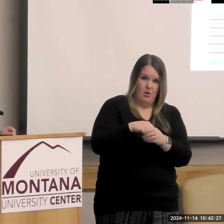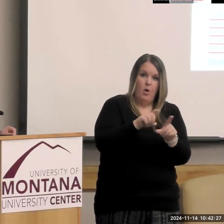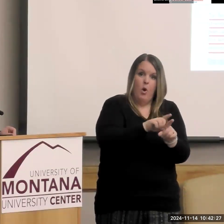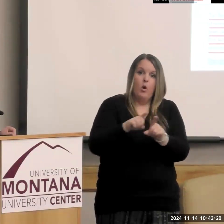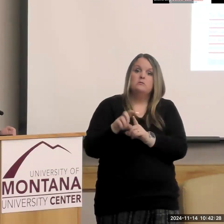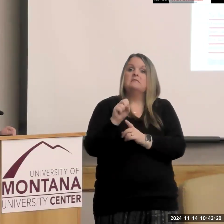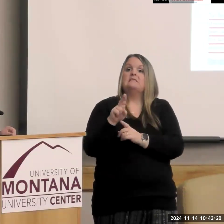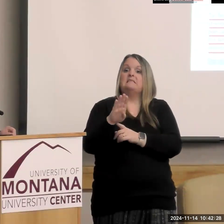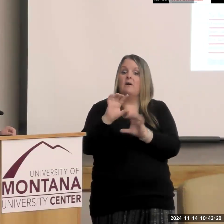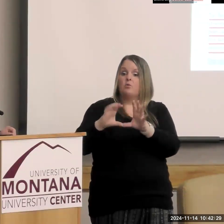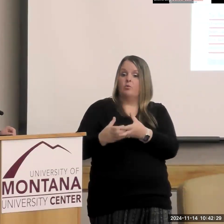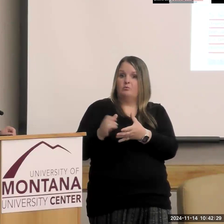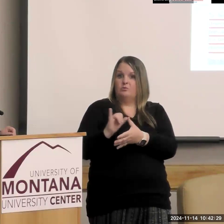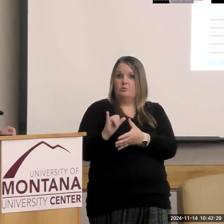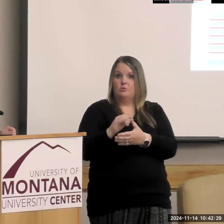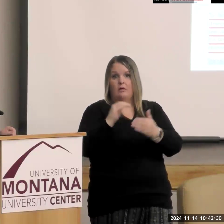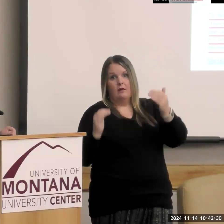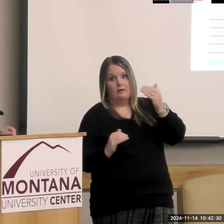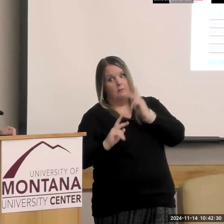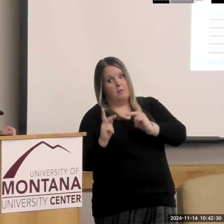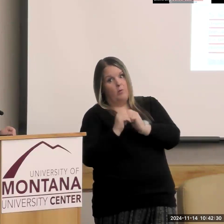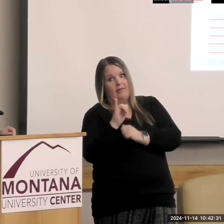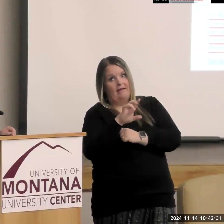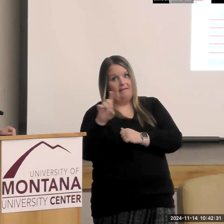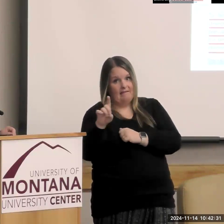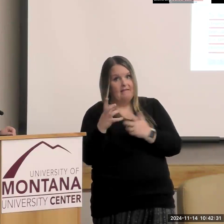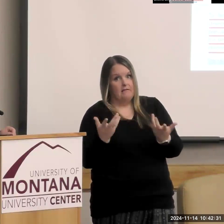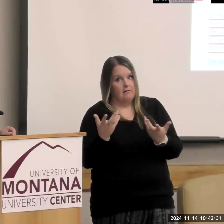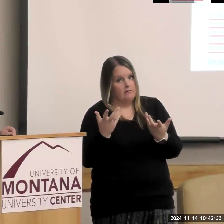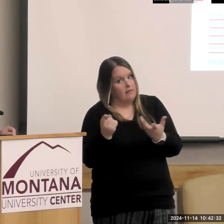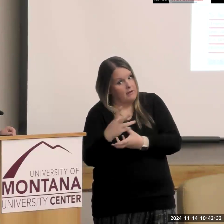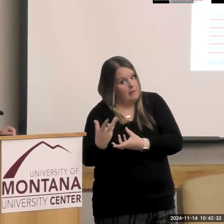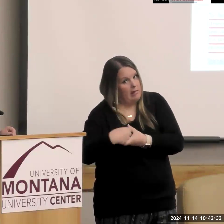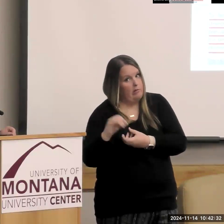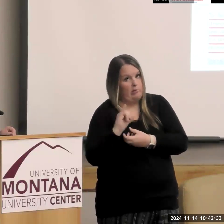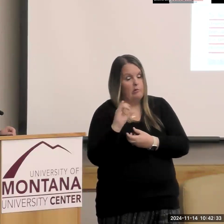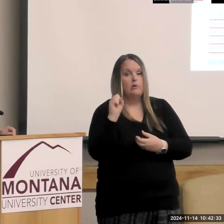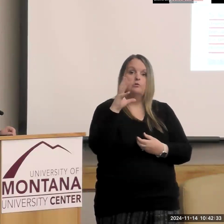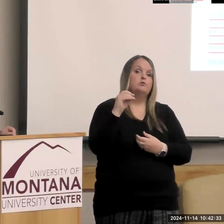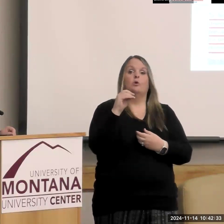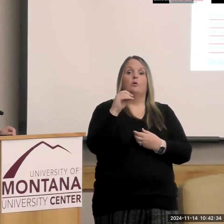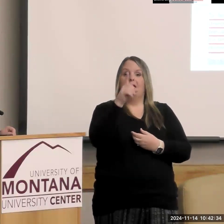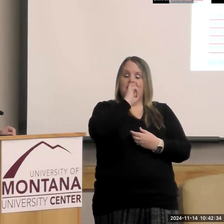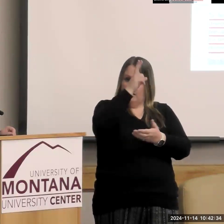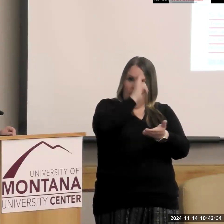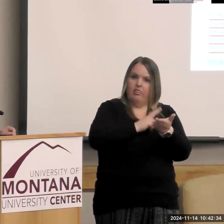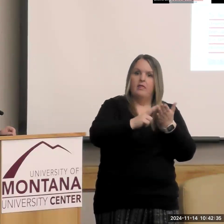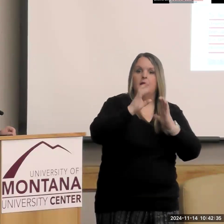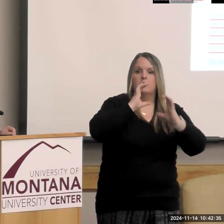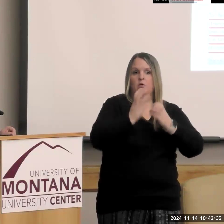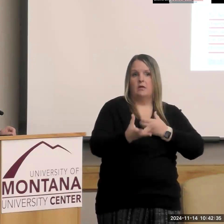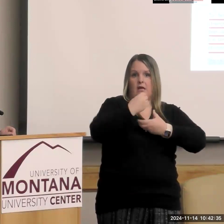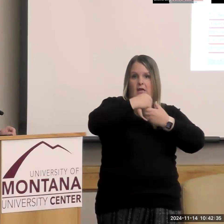the population served, like people with IDD. Communication requires authentic community engagement and dialogue with the